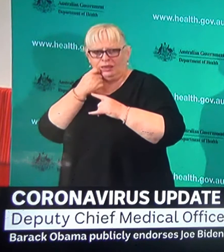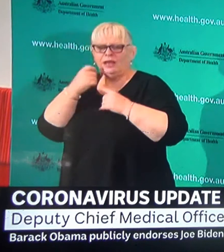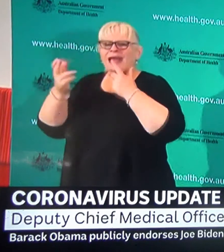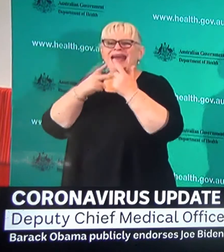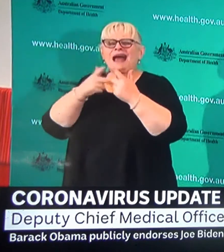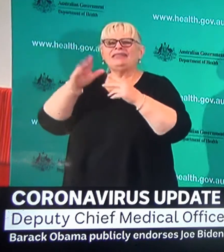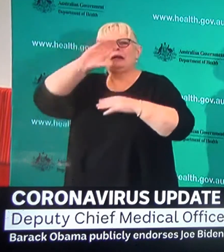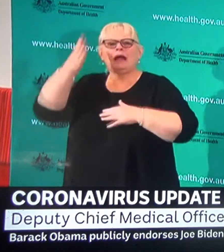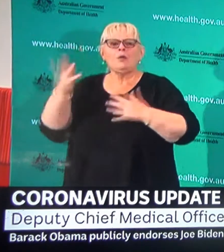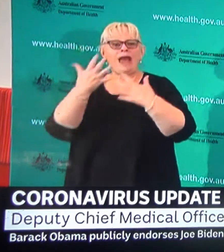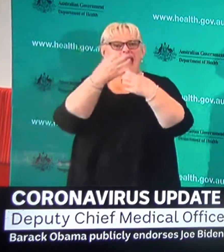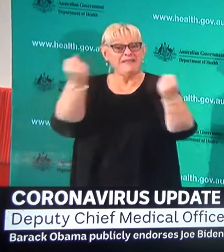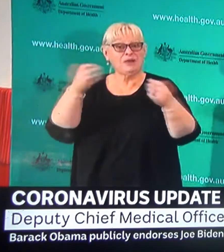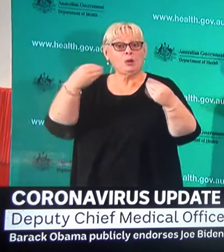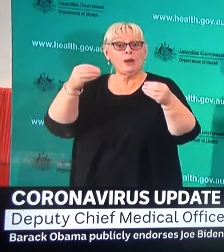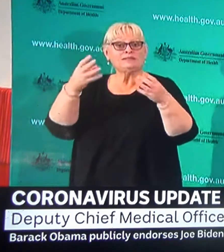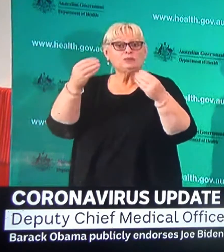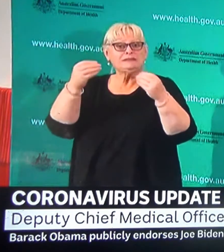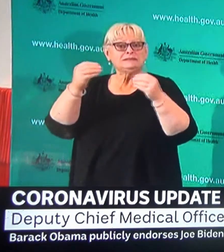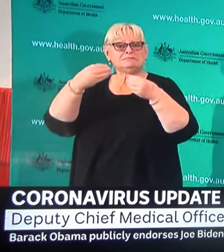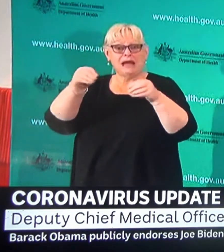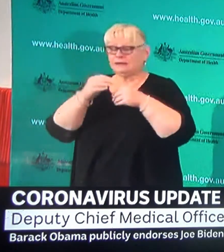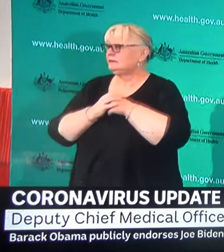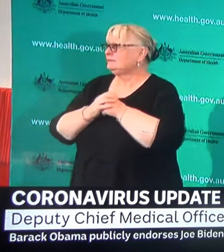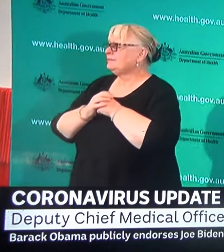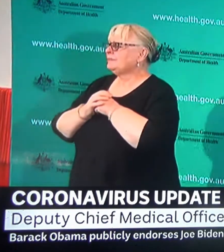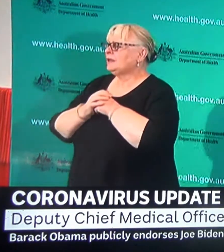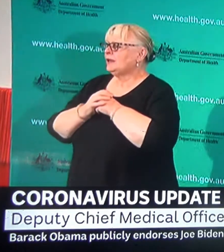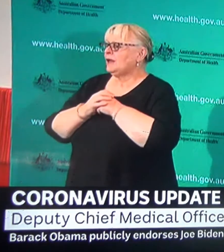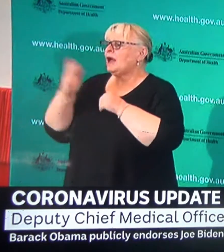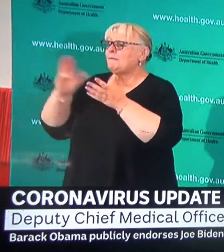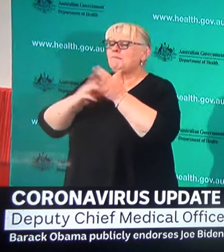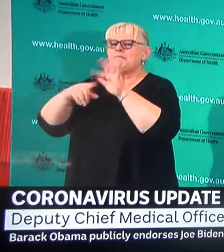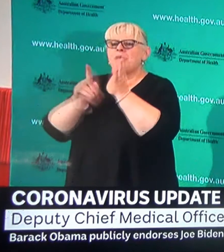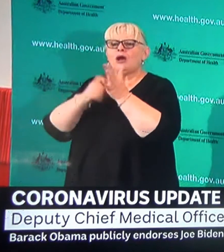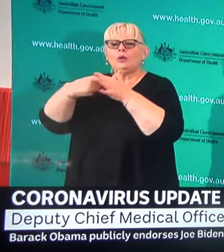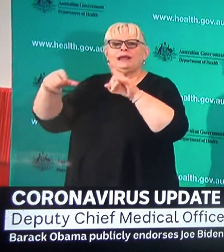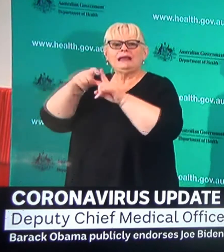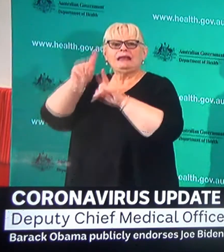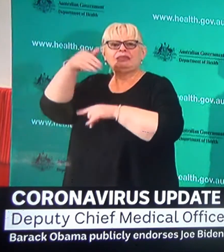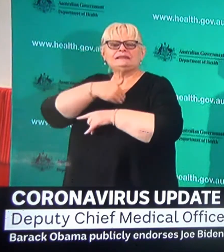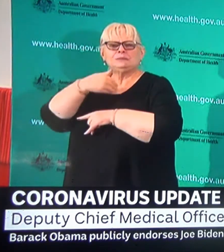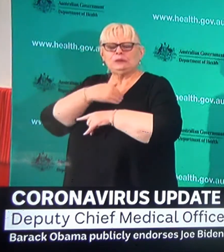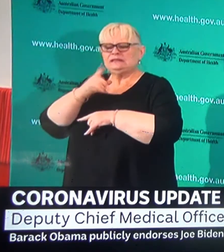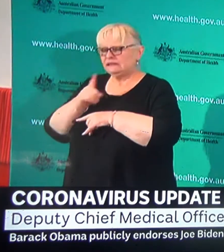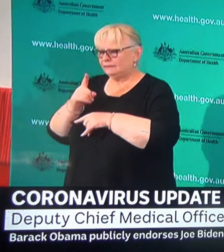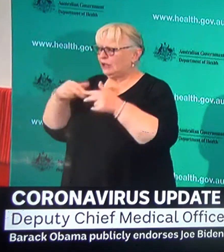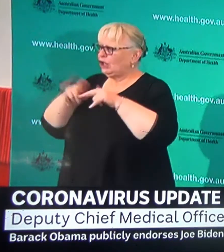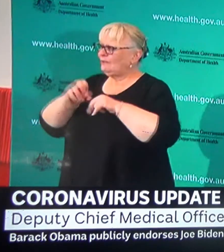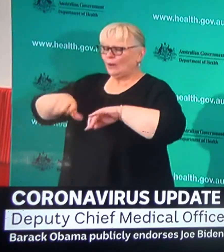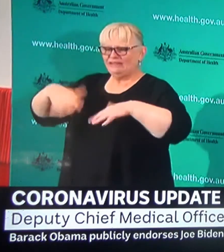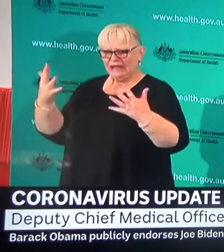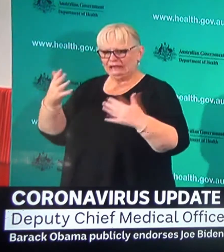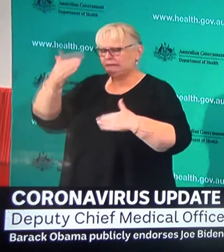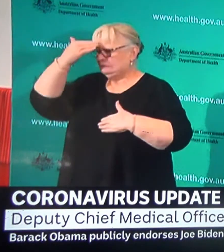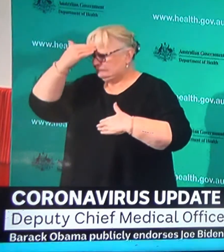where wet markets are prevalent. Your colleague Michael Kidd this morning said that if you have symptoms of any kind,